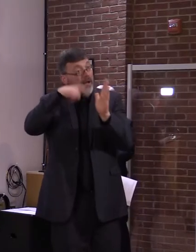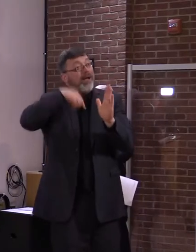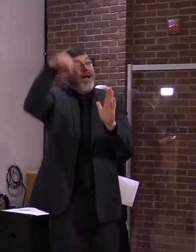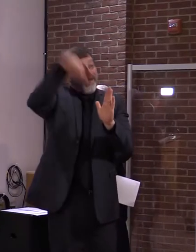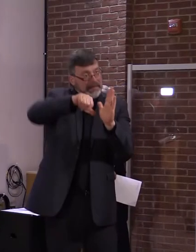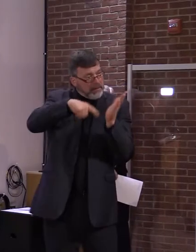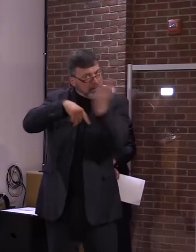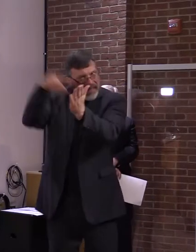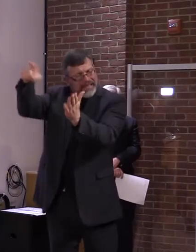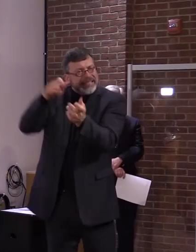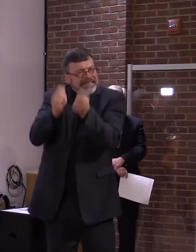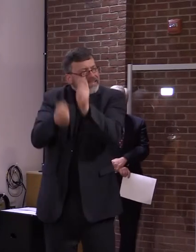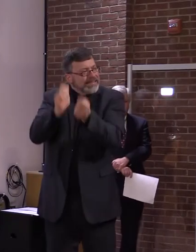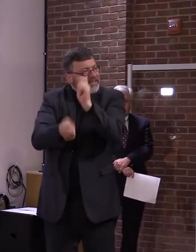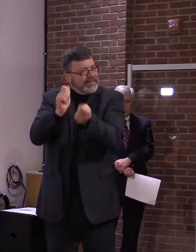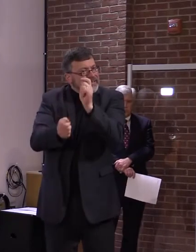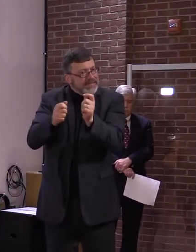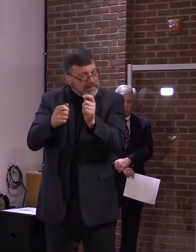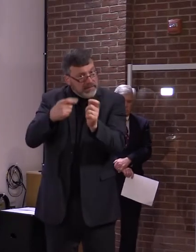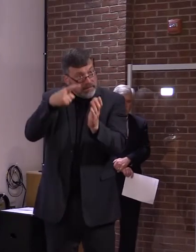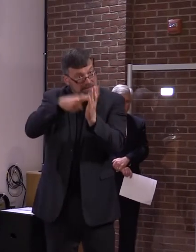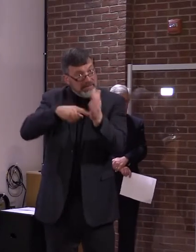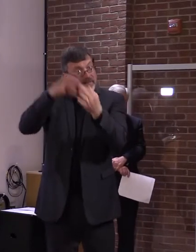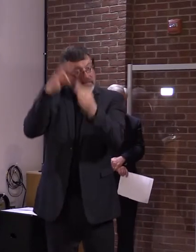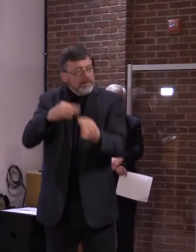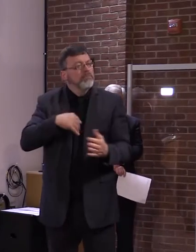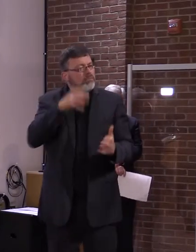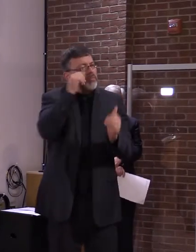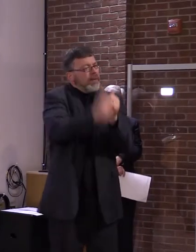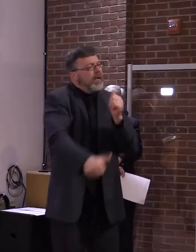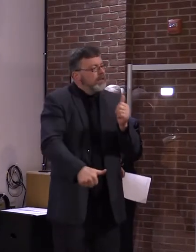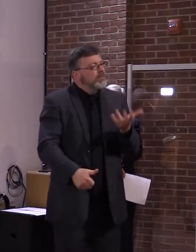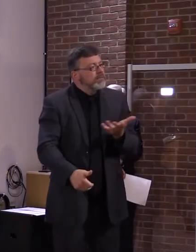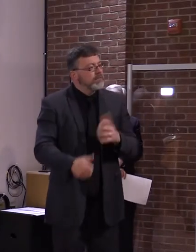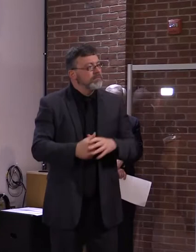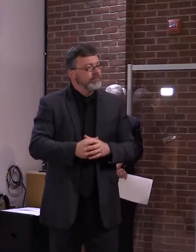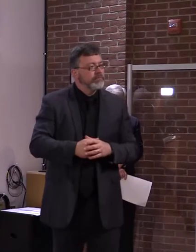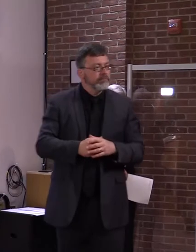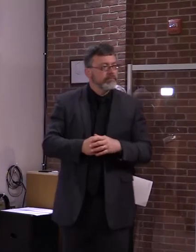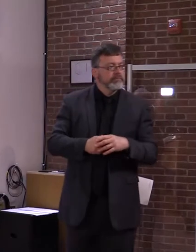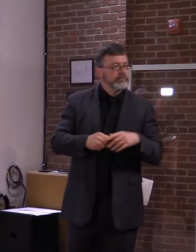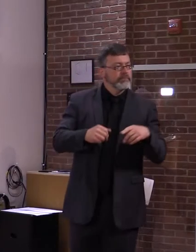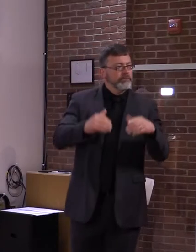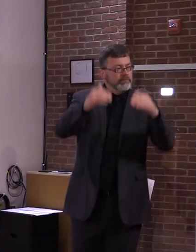Steve Longchamp? All set. Okay, Stuart Ledbetter, my NBC5.